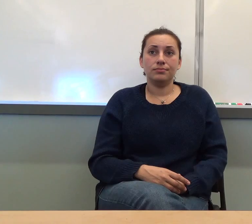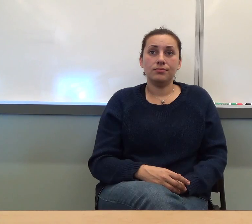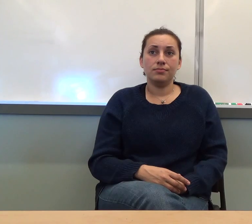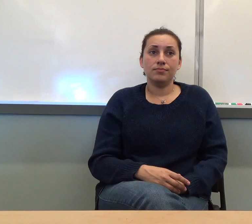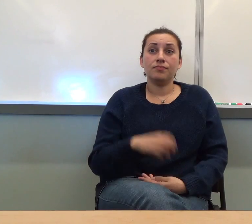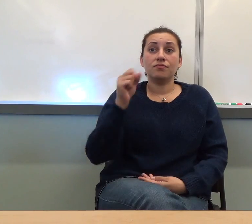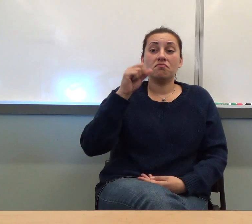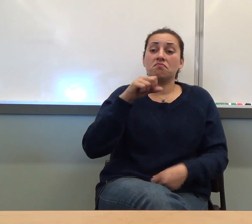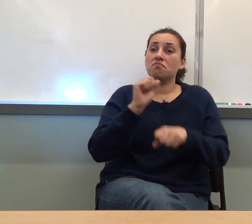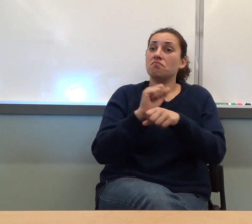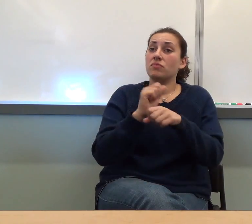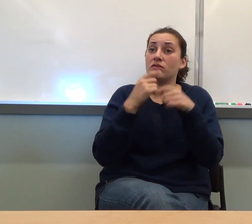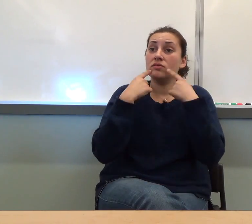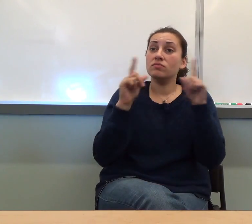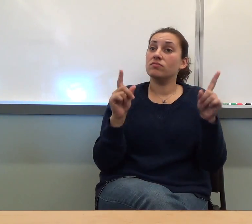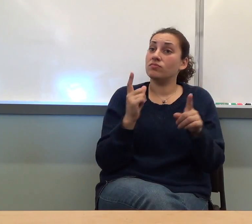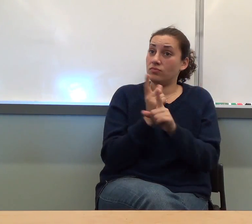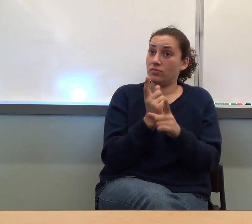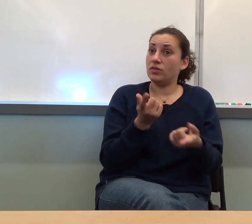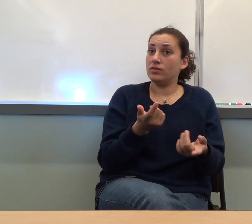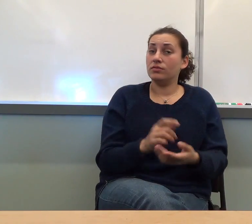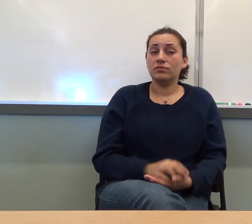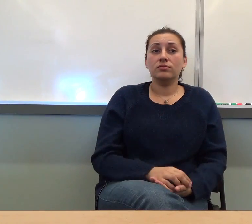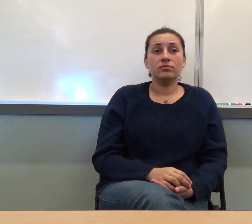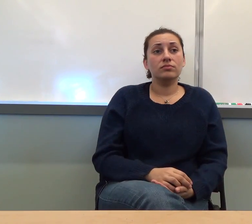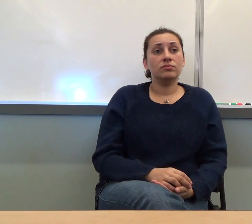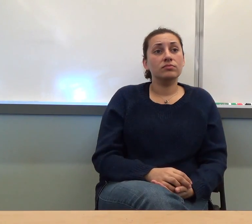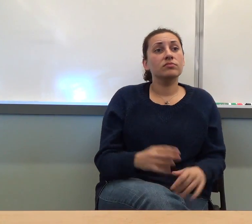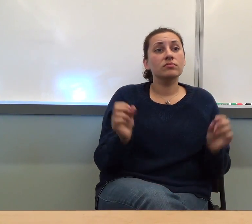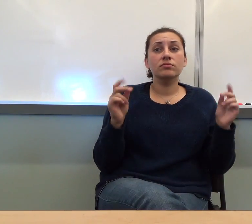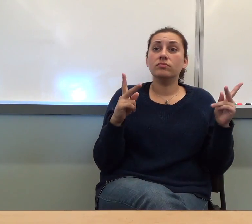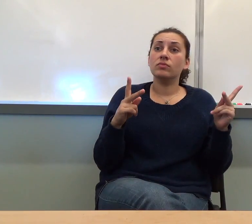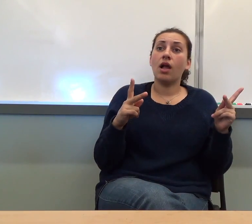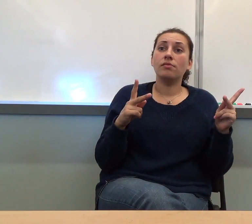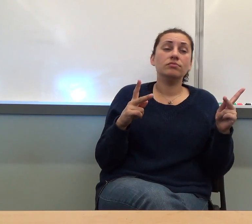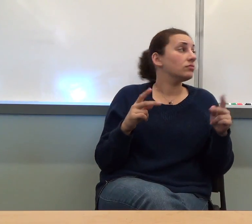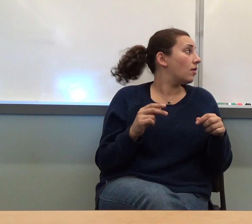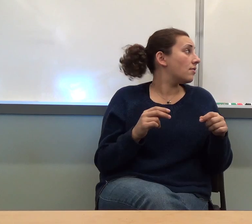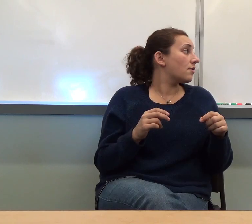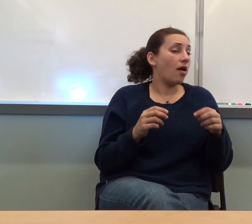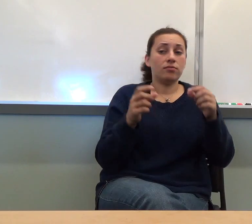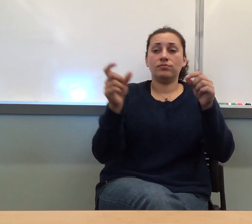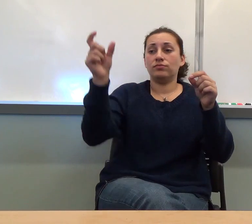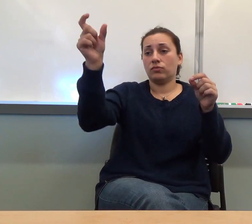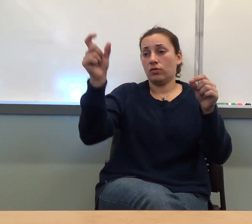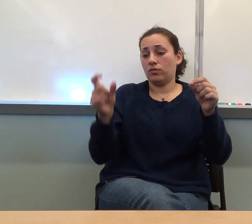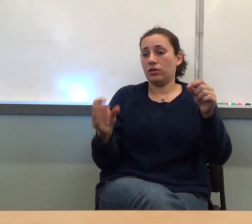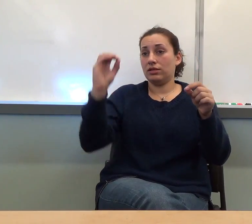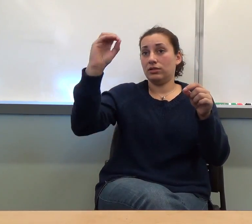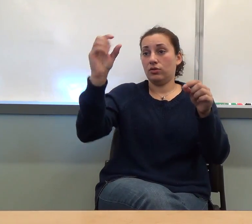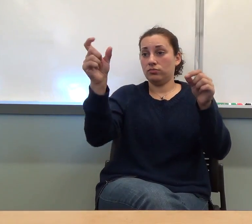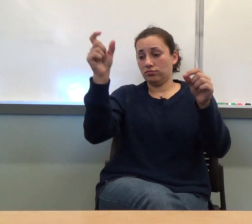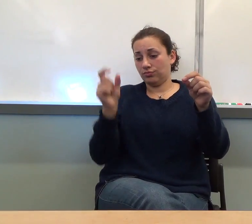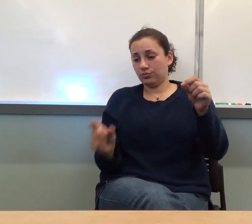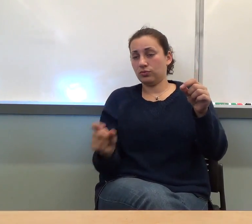Yep, that worked, huh? Okay, bringing down there. 45 into 380, what would you